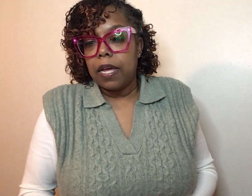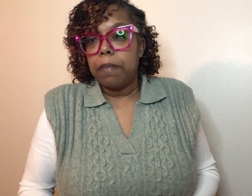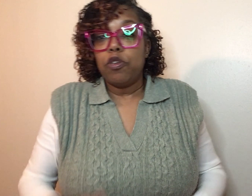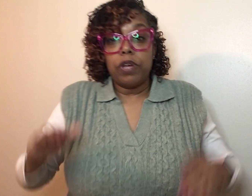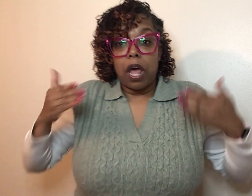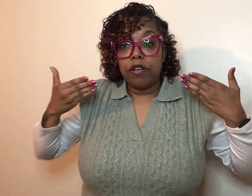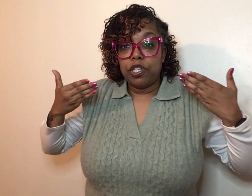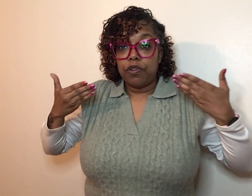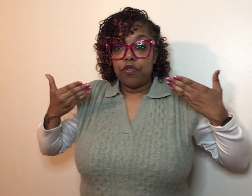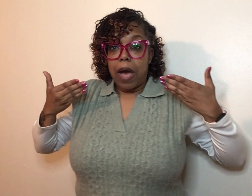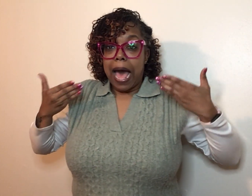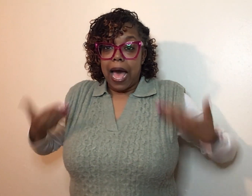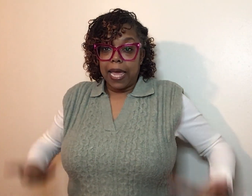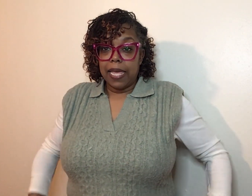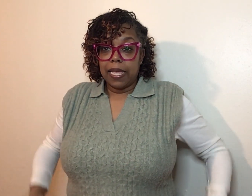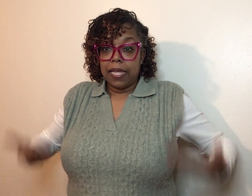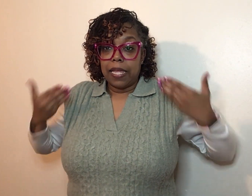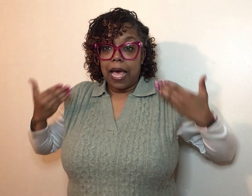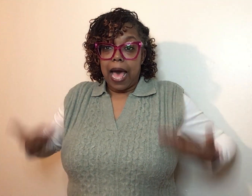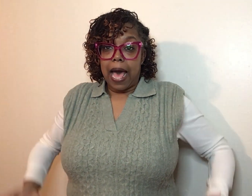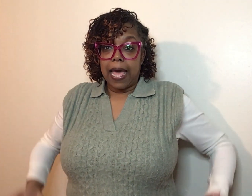You can also do I